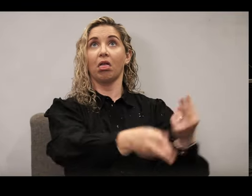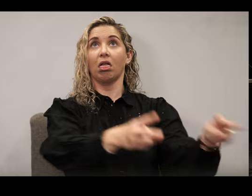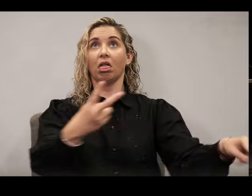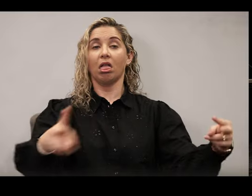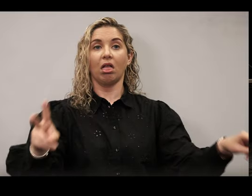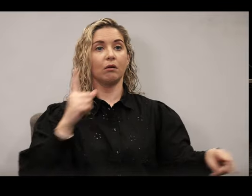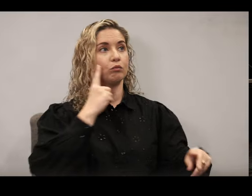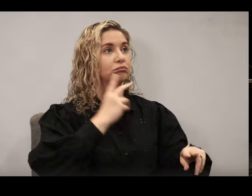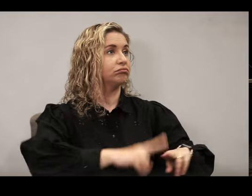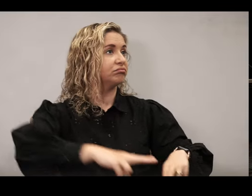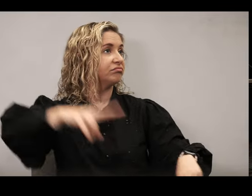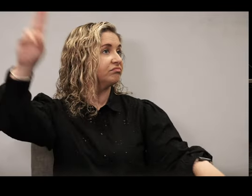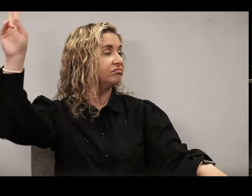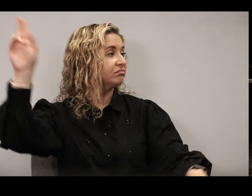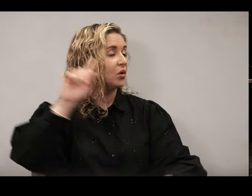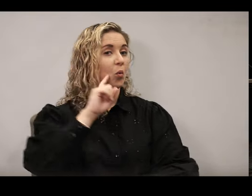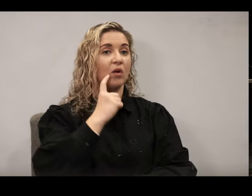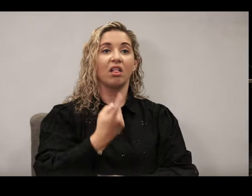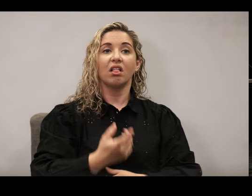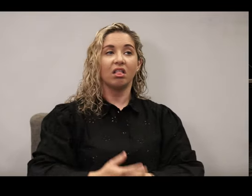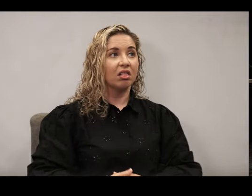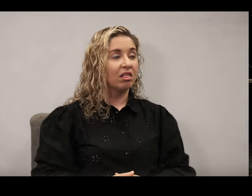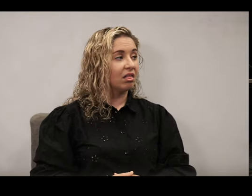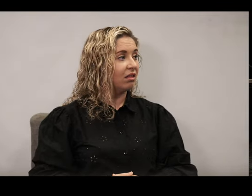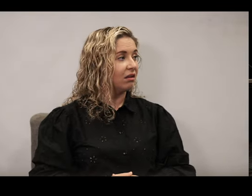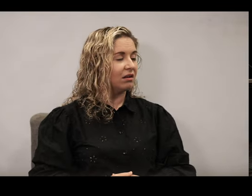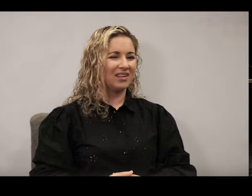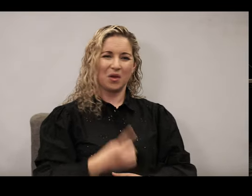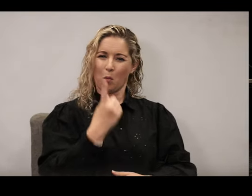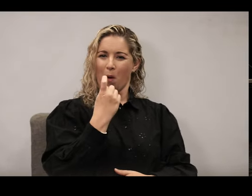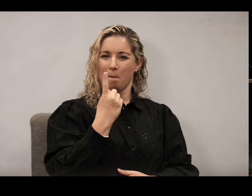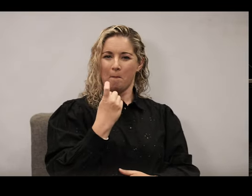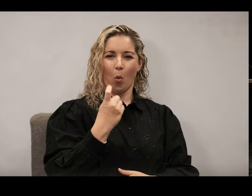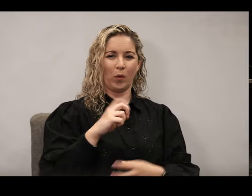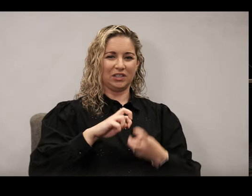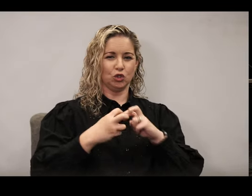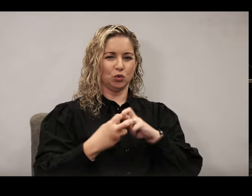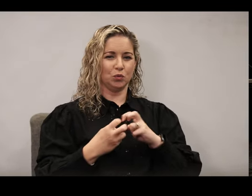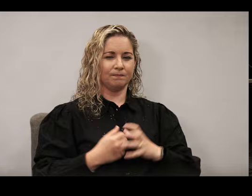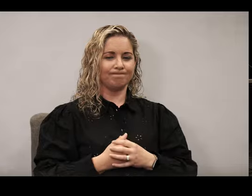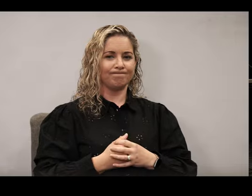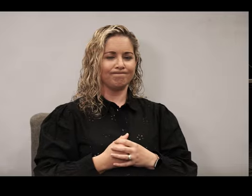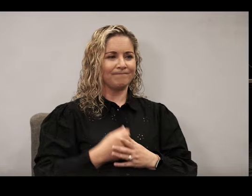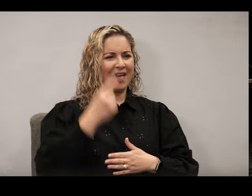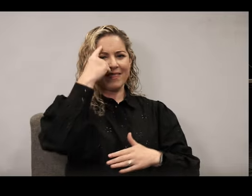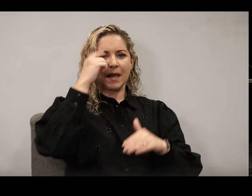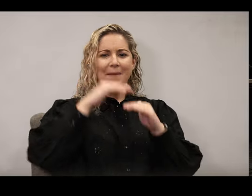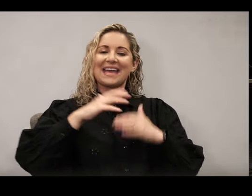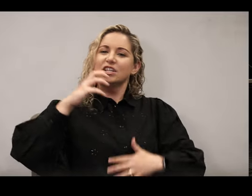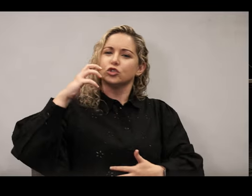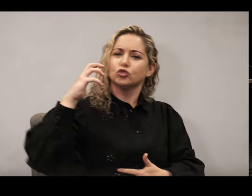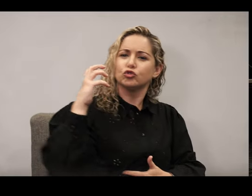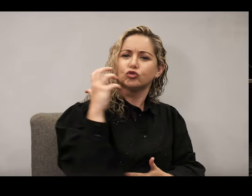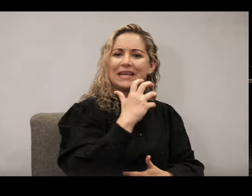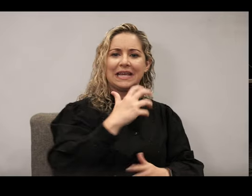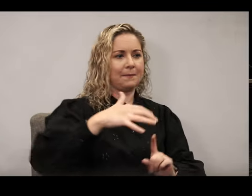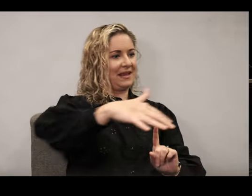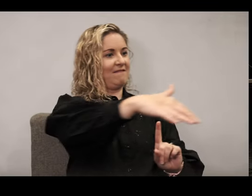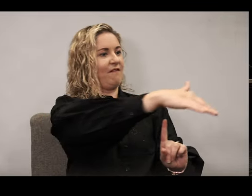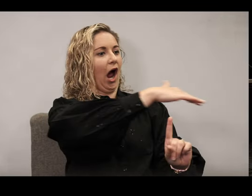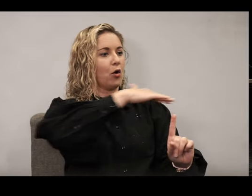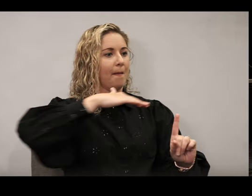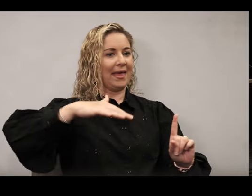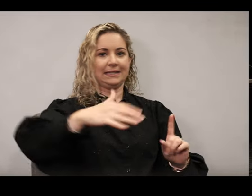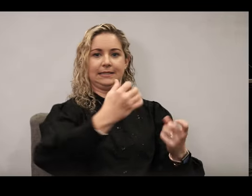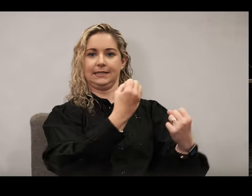you? Let me give you one more. Extreme environmentalism. It seems to me that there's a bunch of environmental work